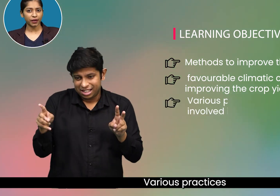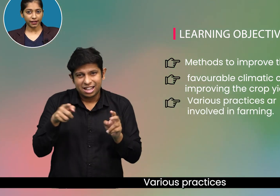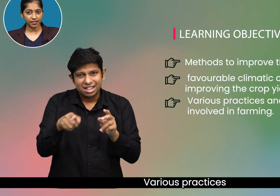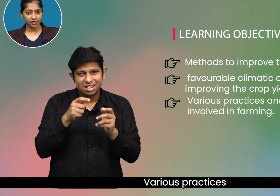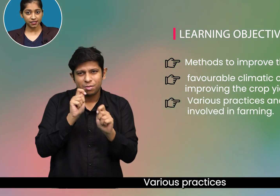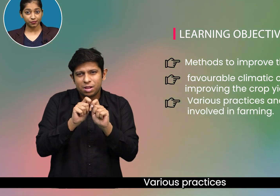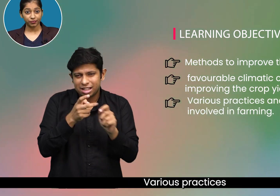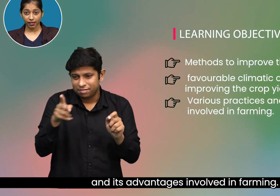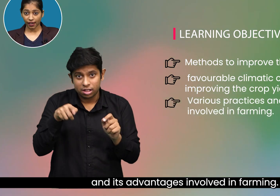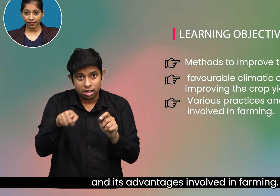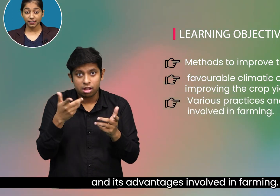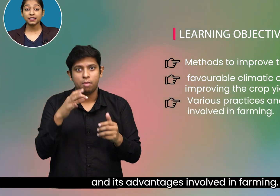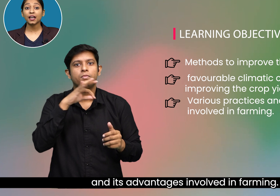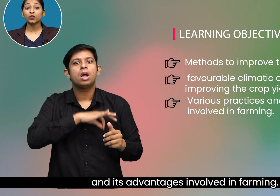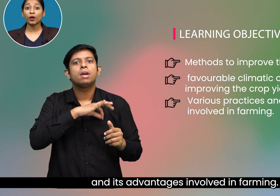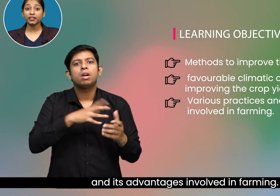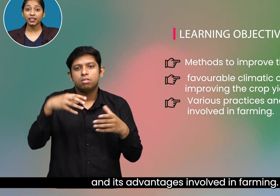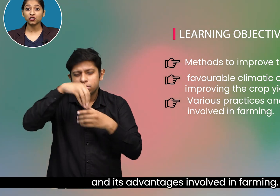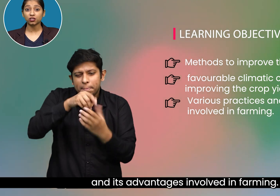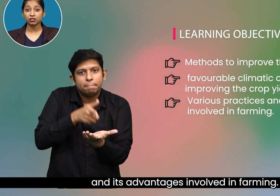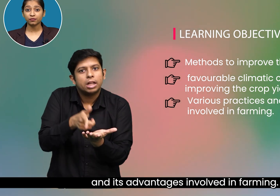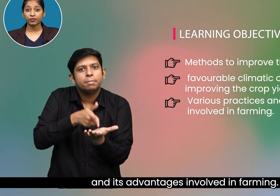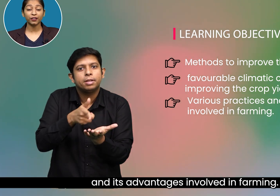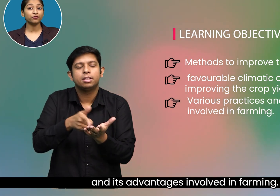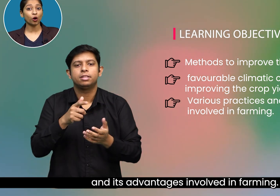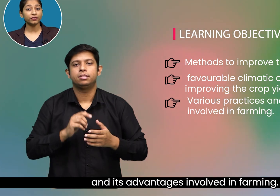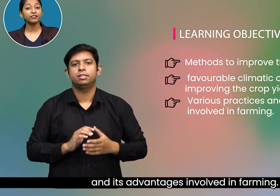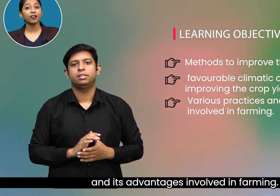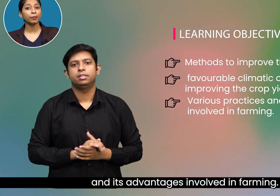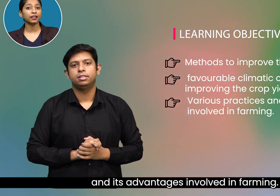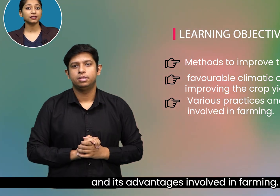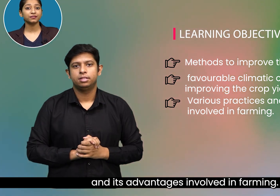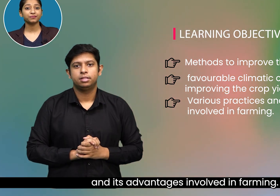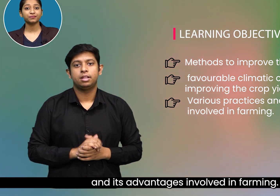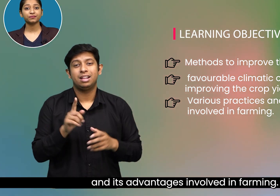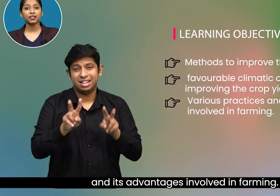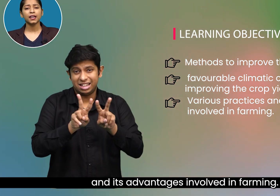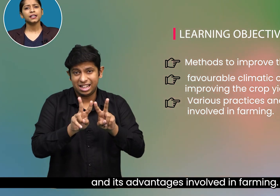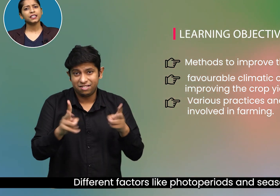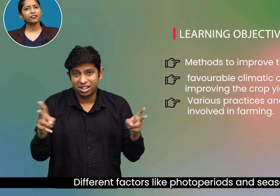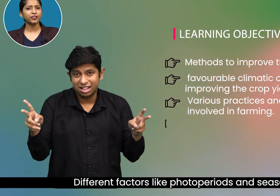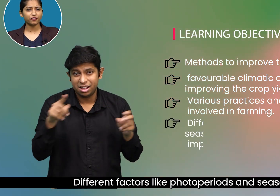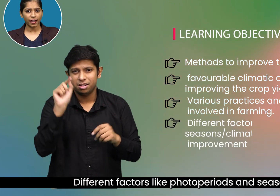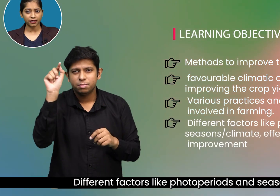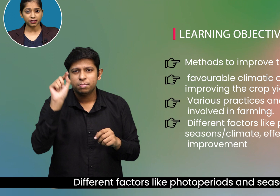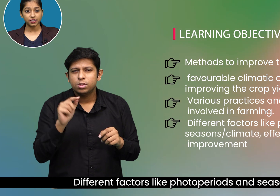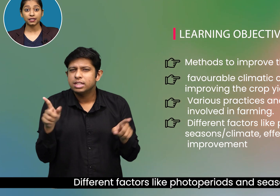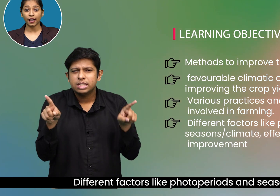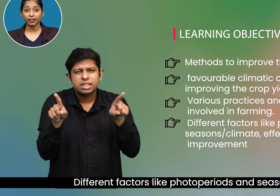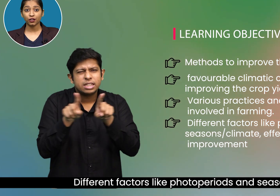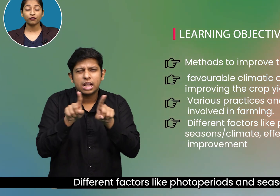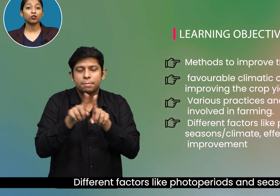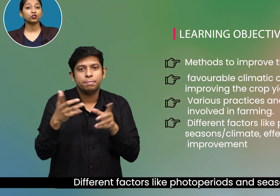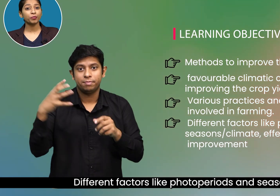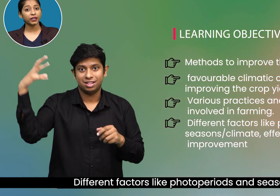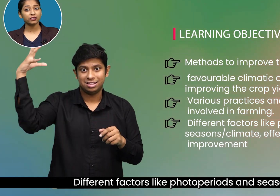Various practices and its advantages involved in farming. Different factors